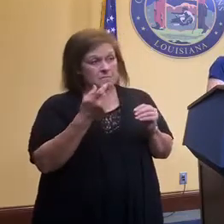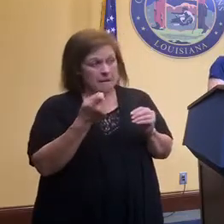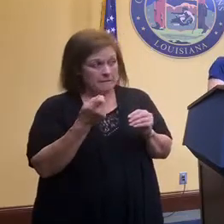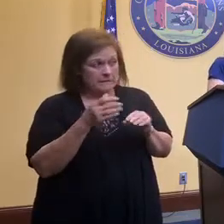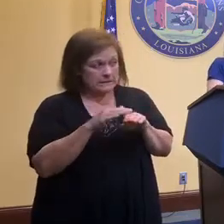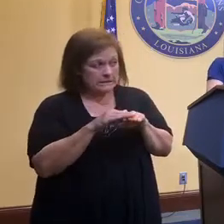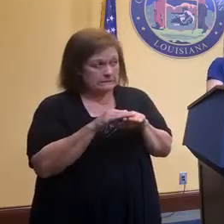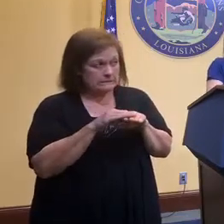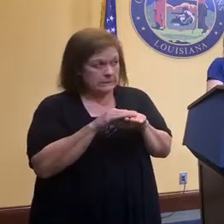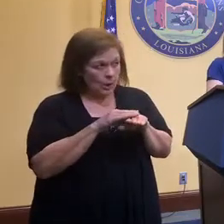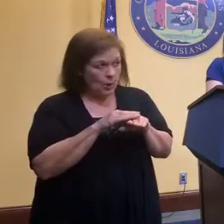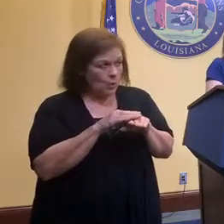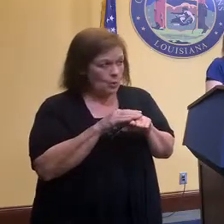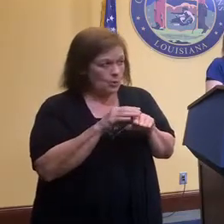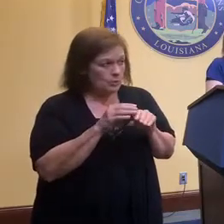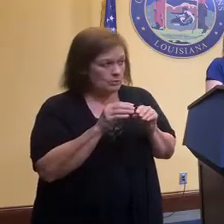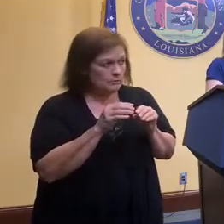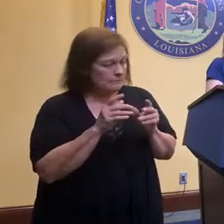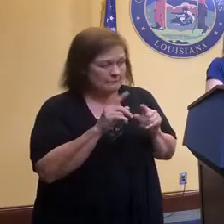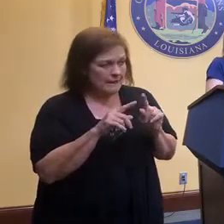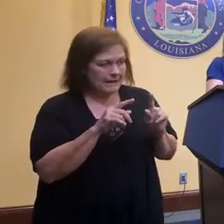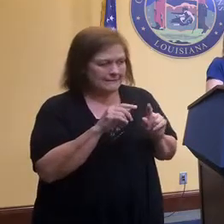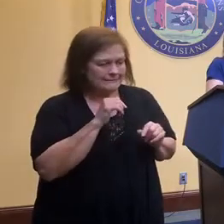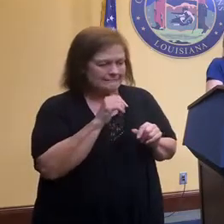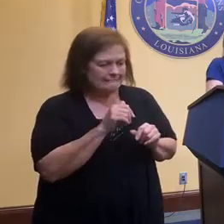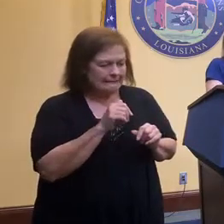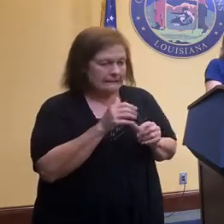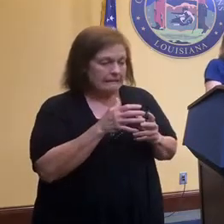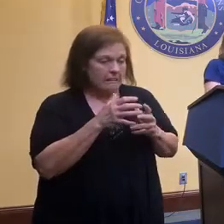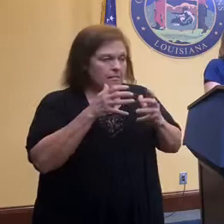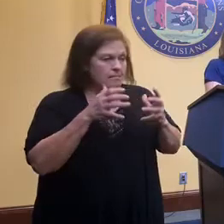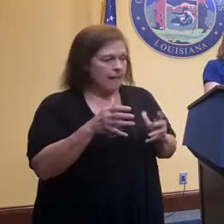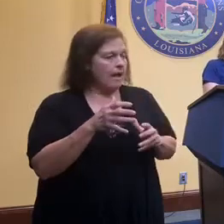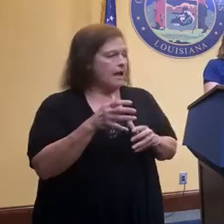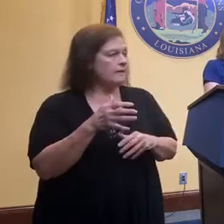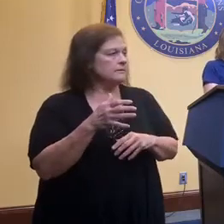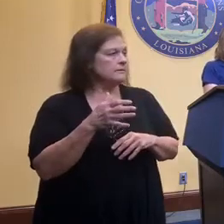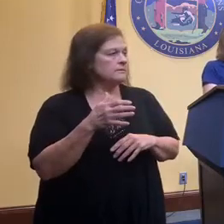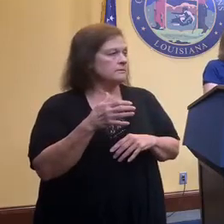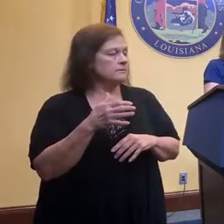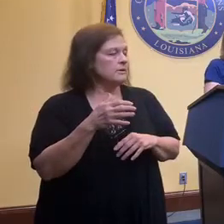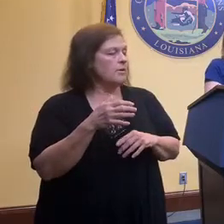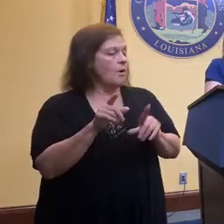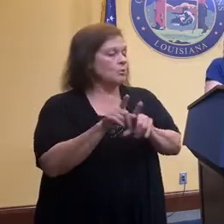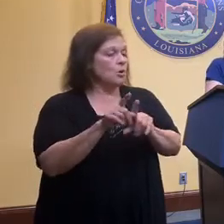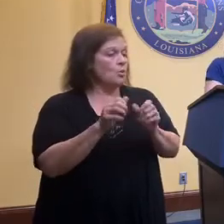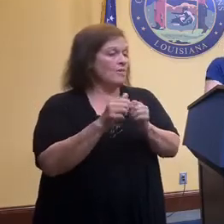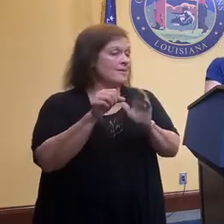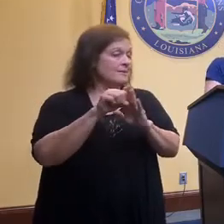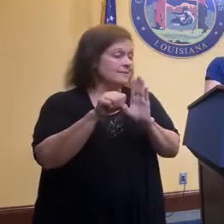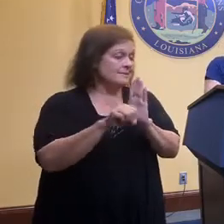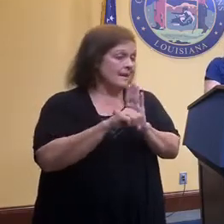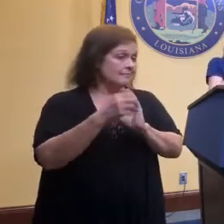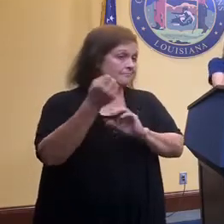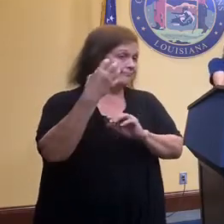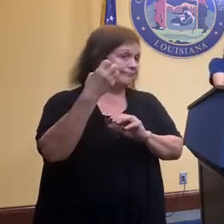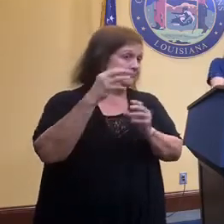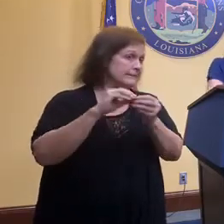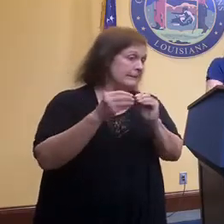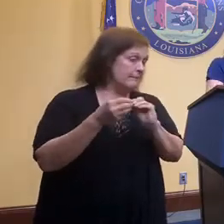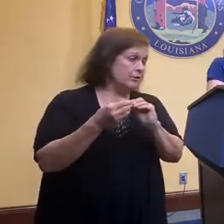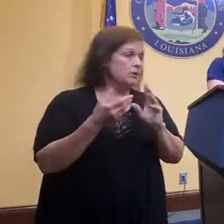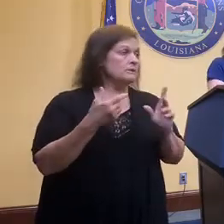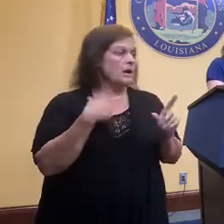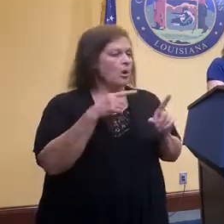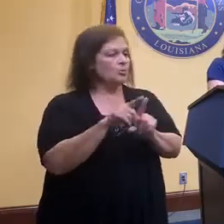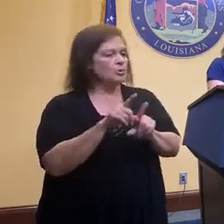bit, but not really significantly. We've also, in addition to the state data, I asked my team to